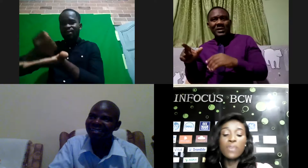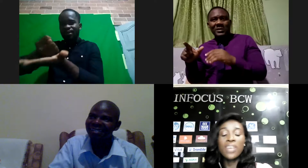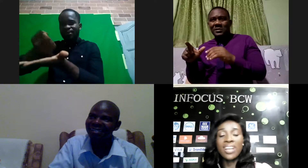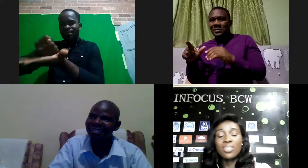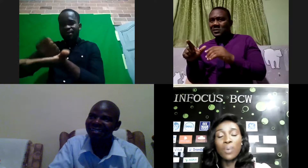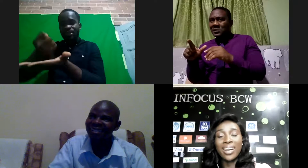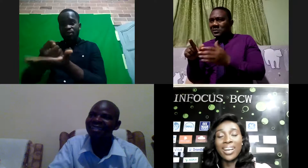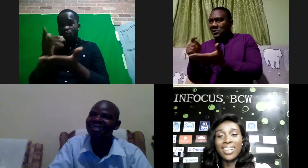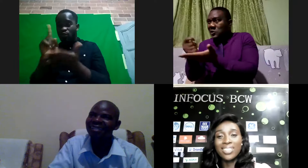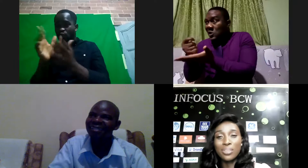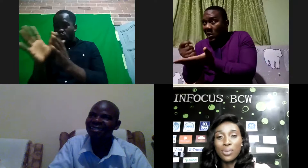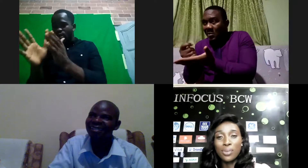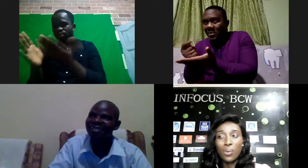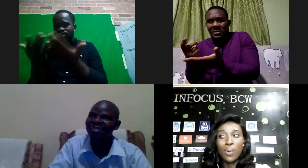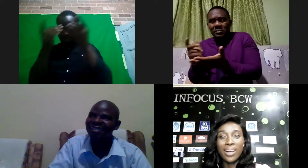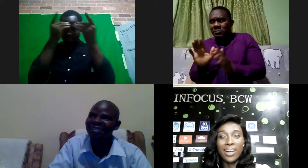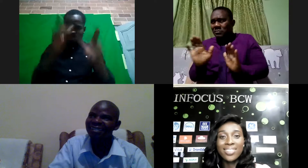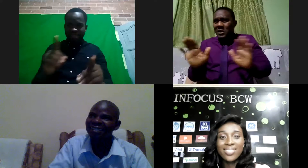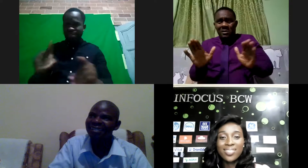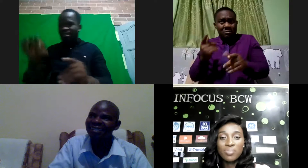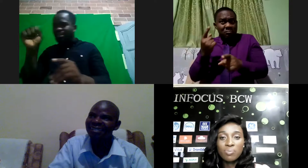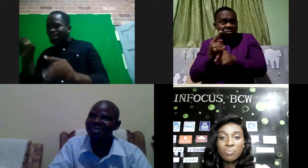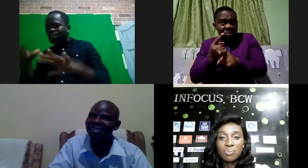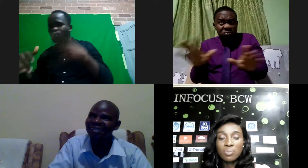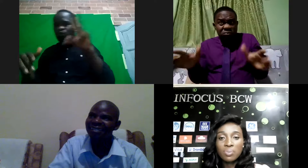If yes, why? And if no, why?